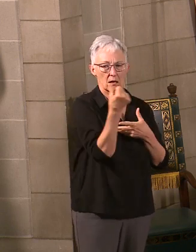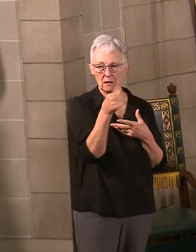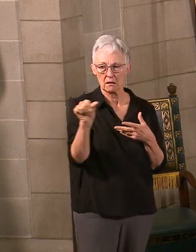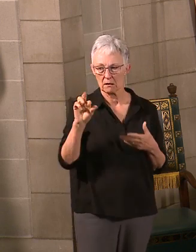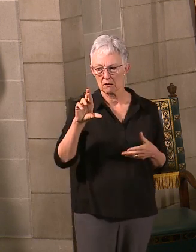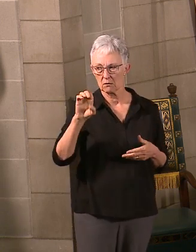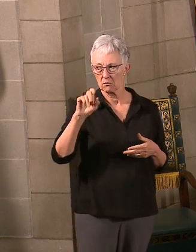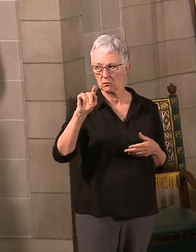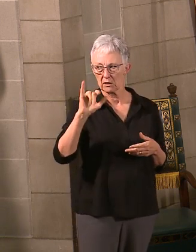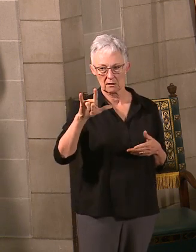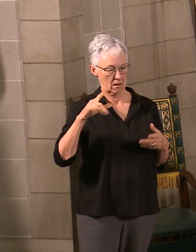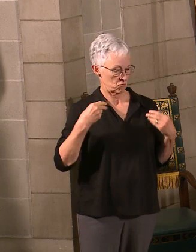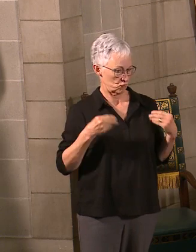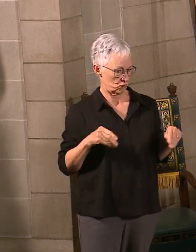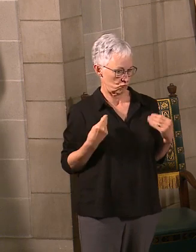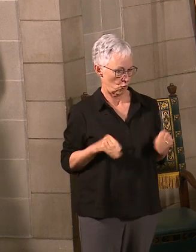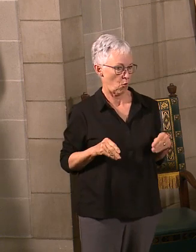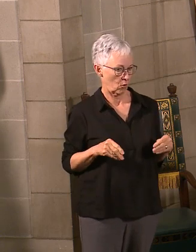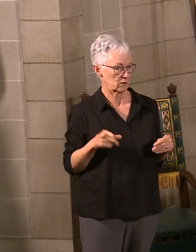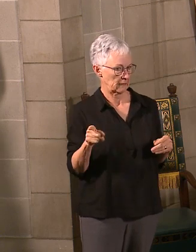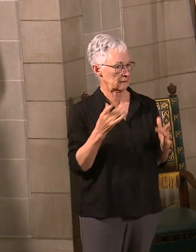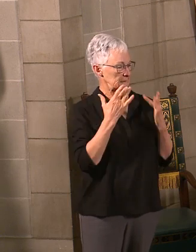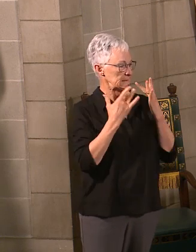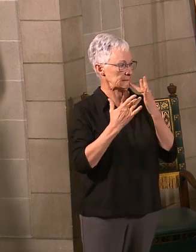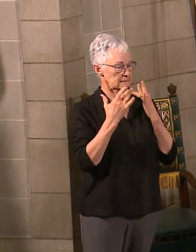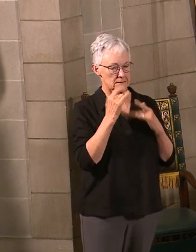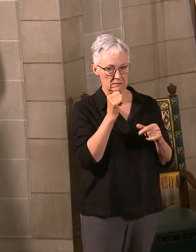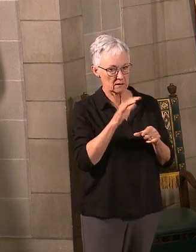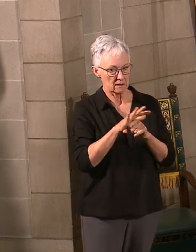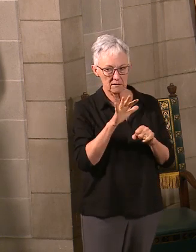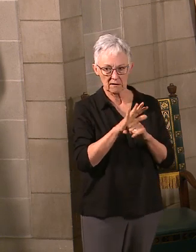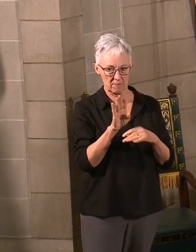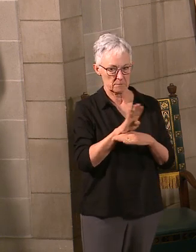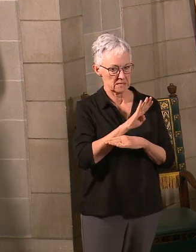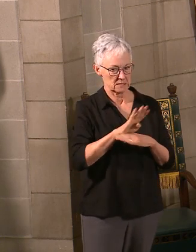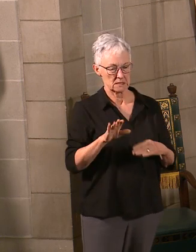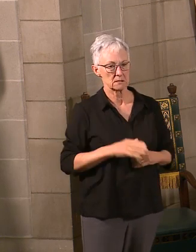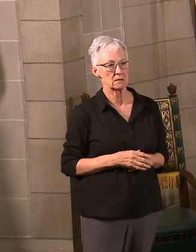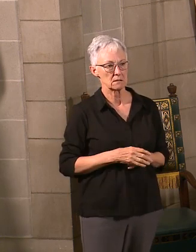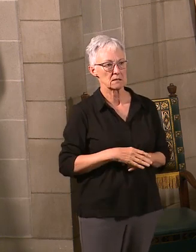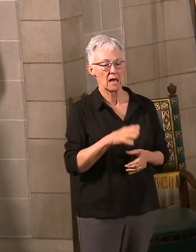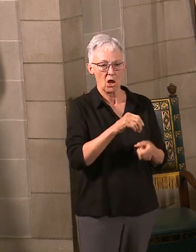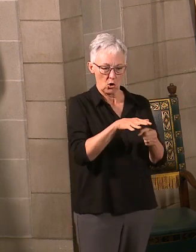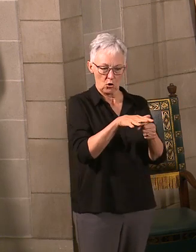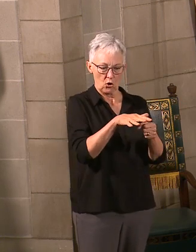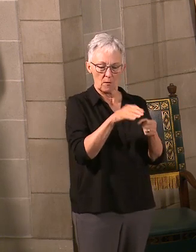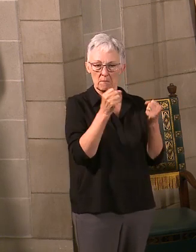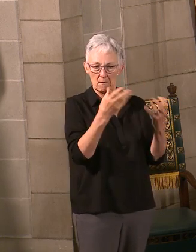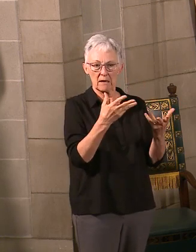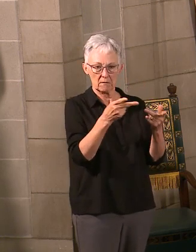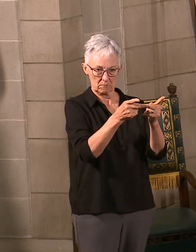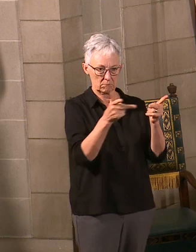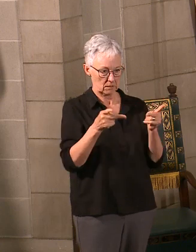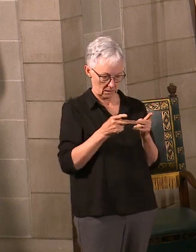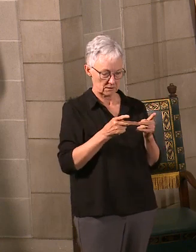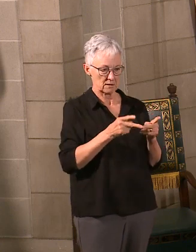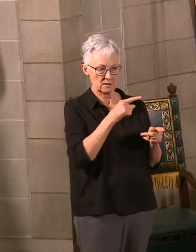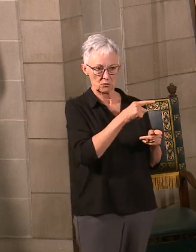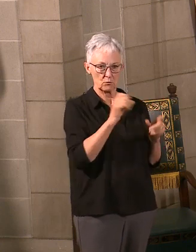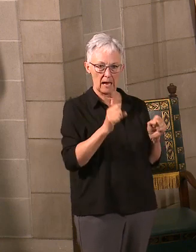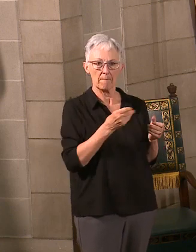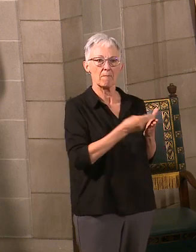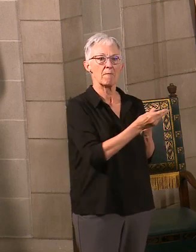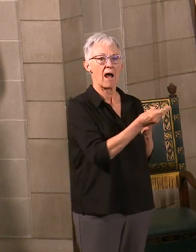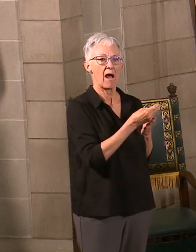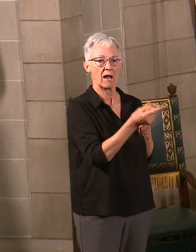are open. And so in many, many communities, local chambers are also running gift card campaigns. And